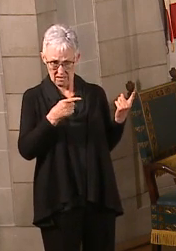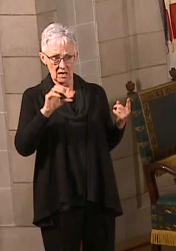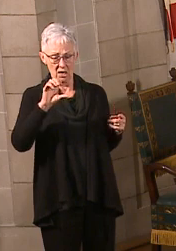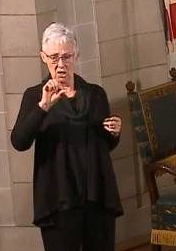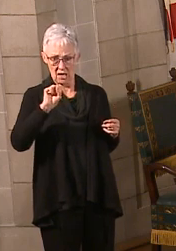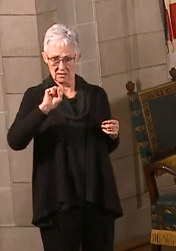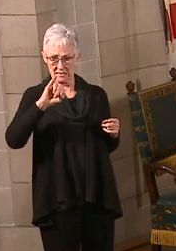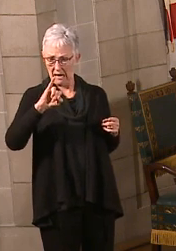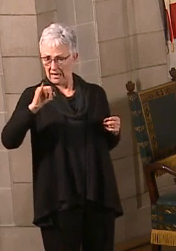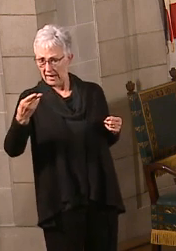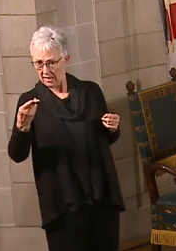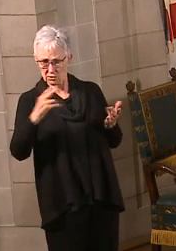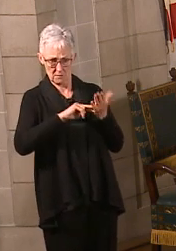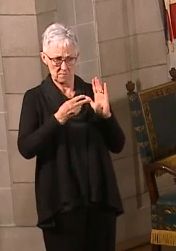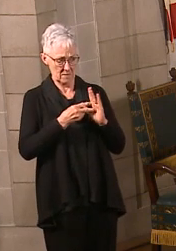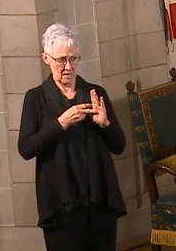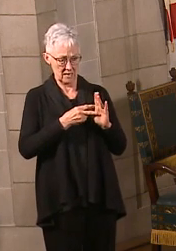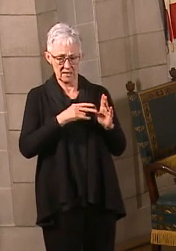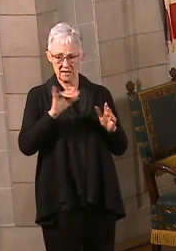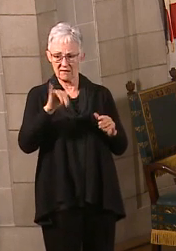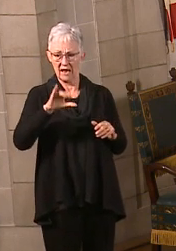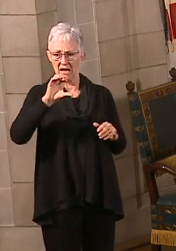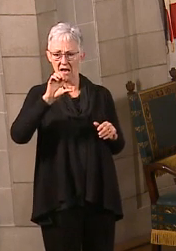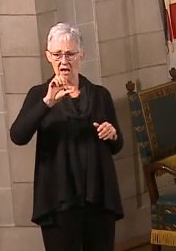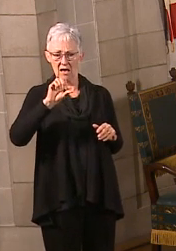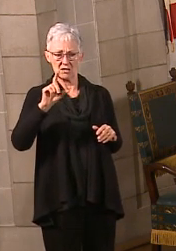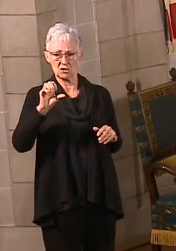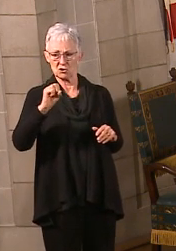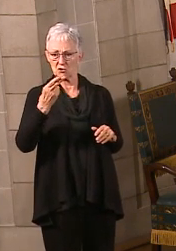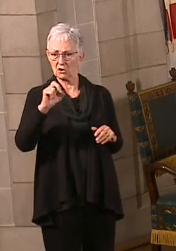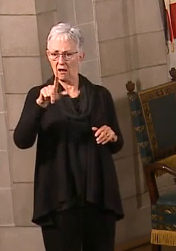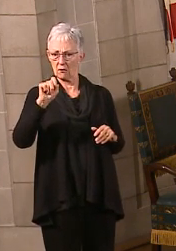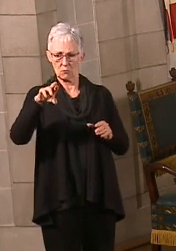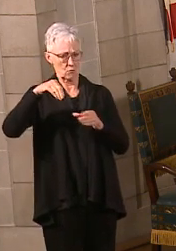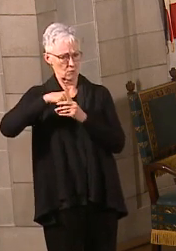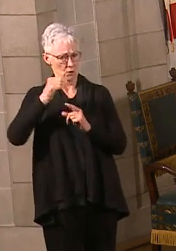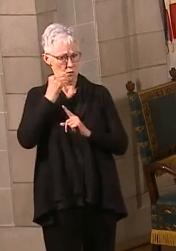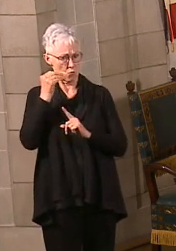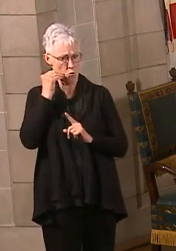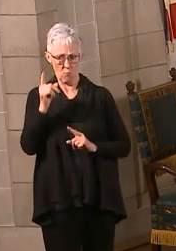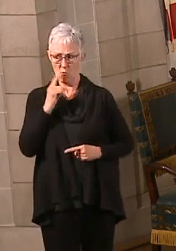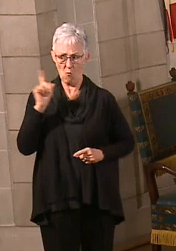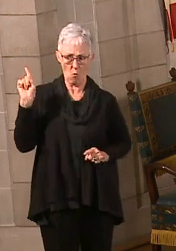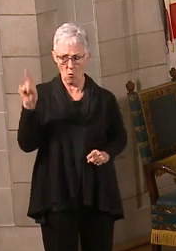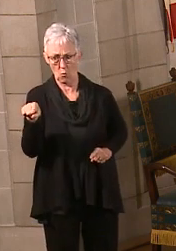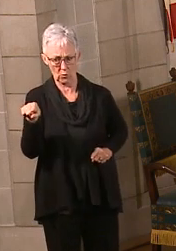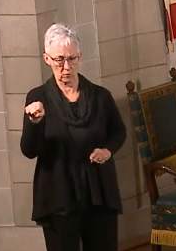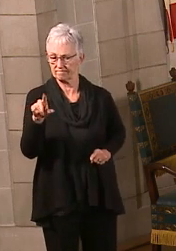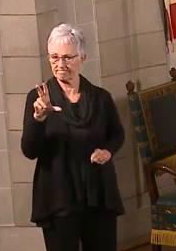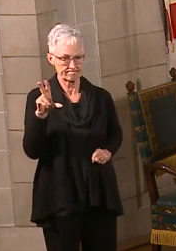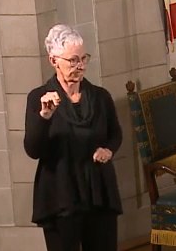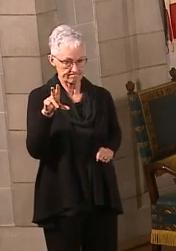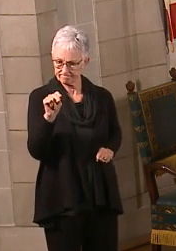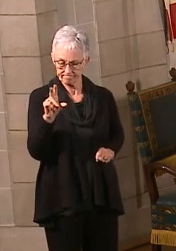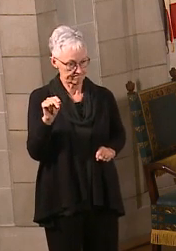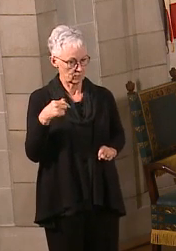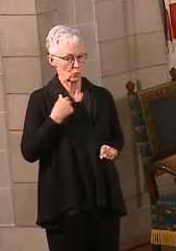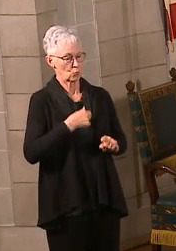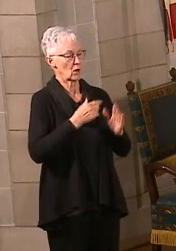a shelter-in-place. This is not that kind of thing. This is about asking Nebraskans to do what's